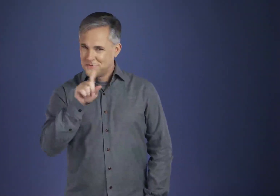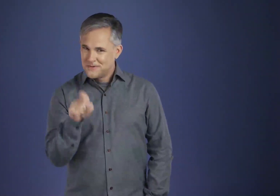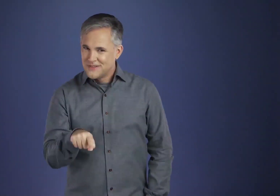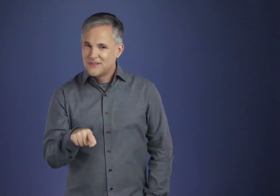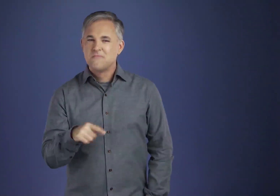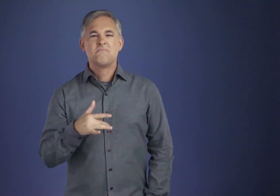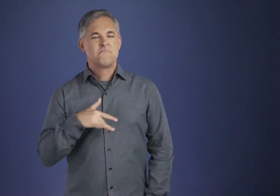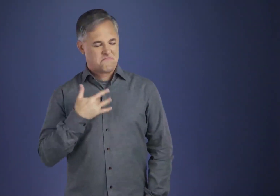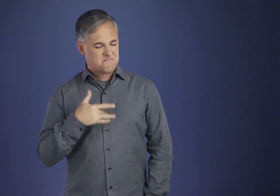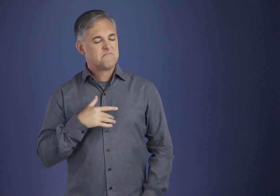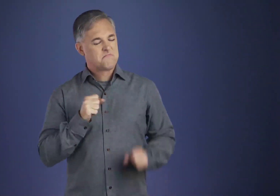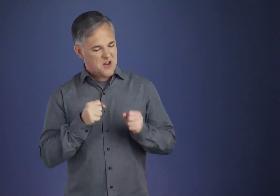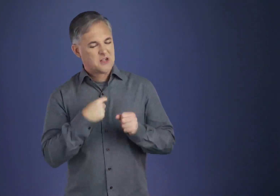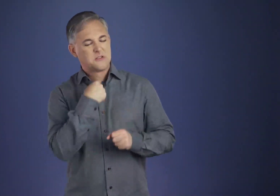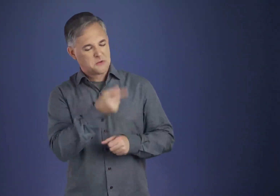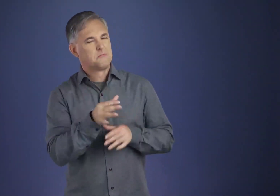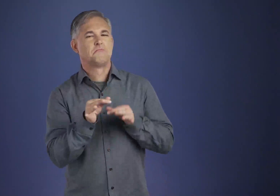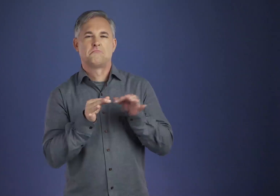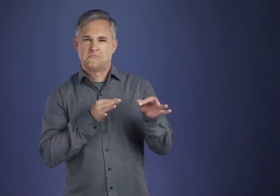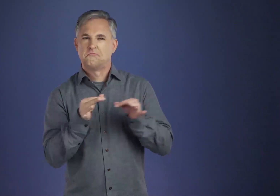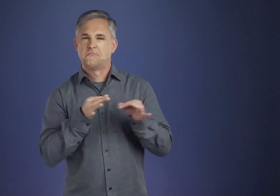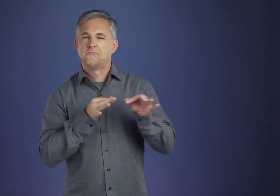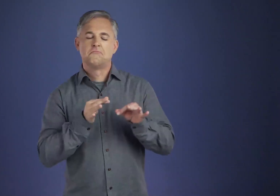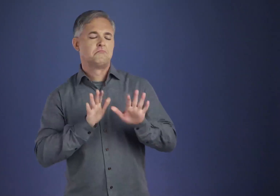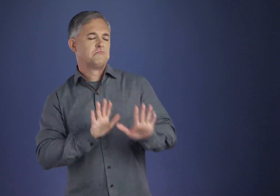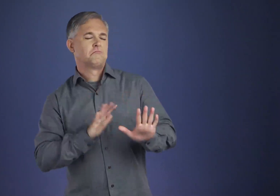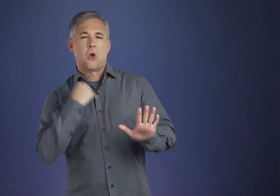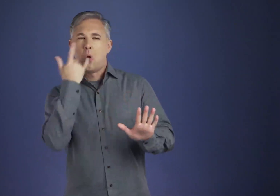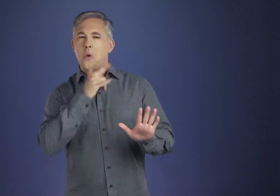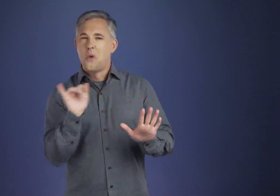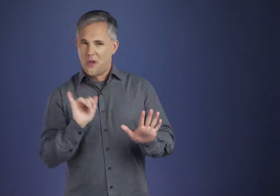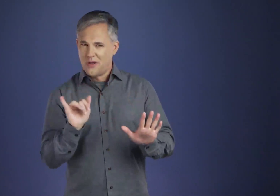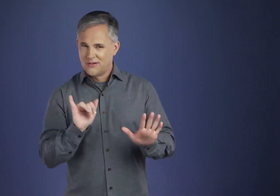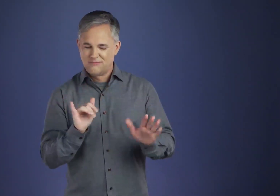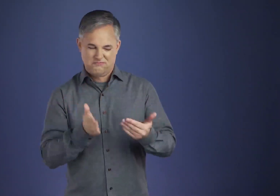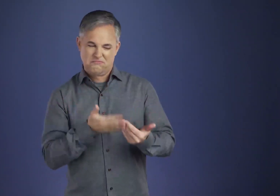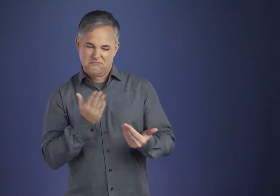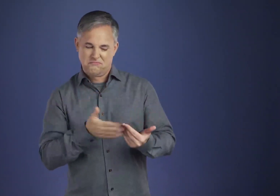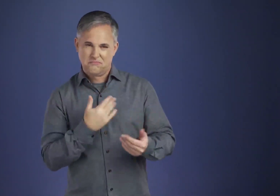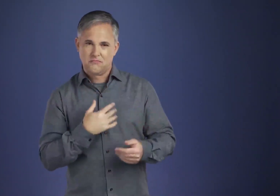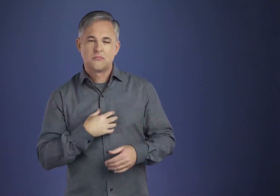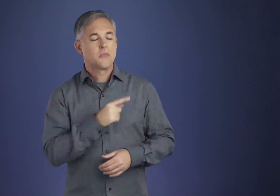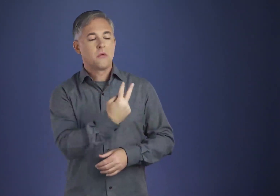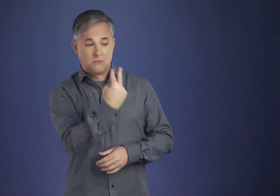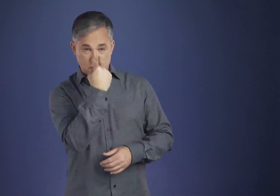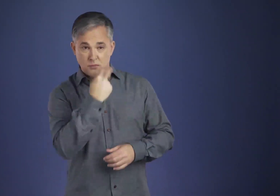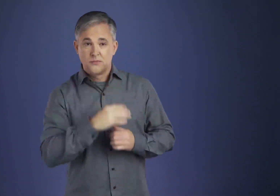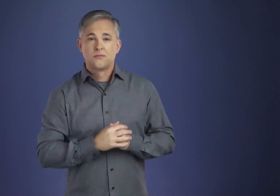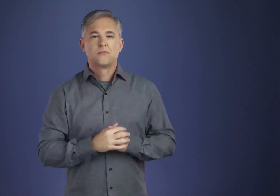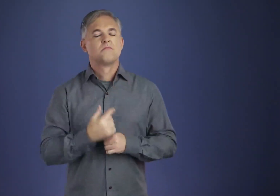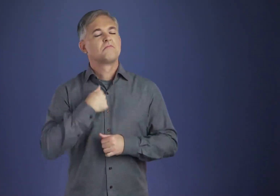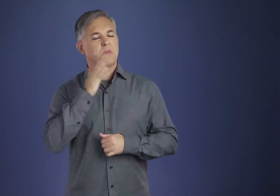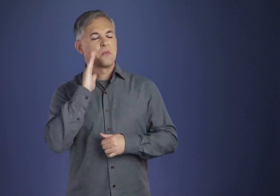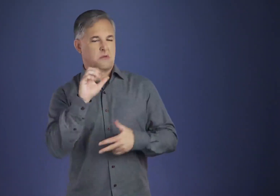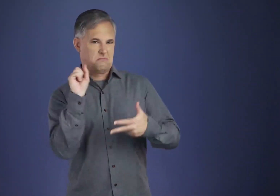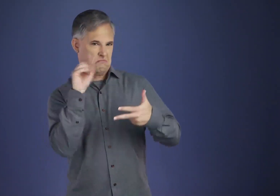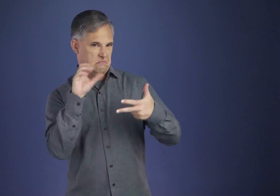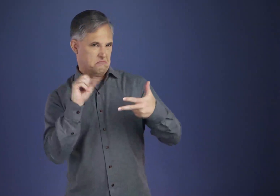to know." That, agrees the sponsor, is a very good question indeed. I think I can tell